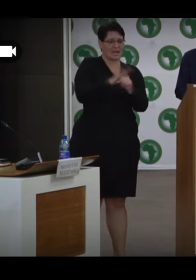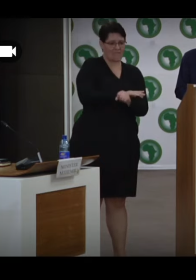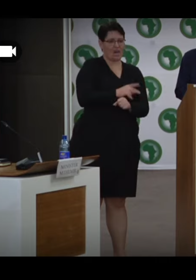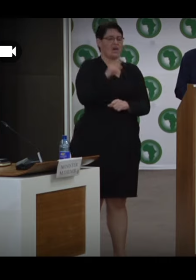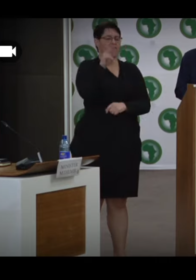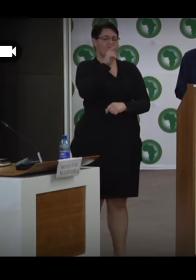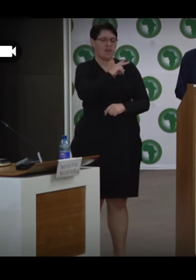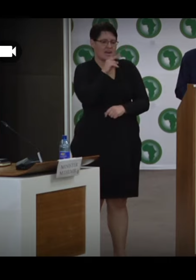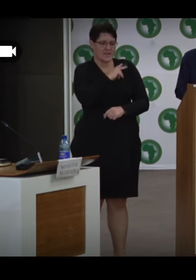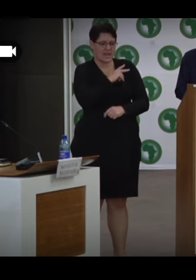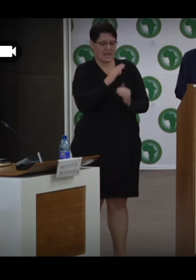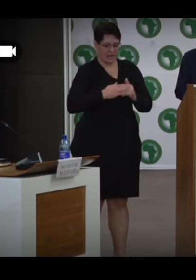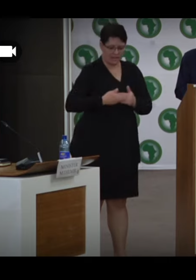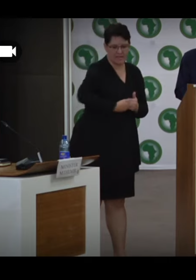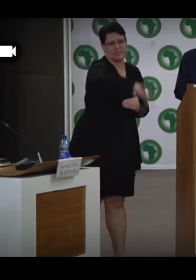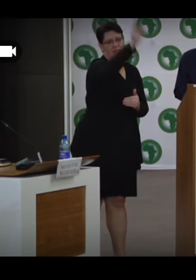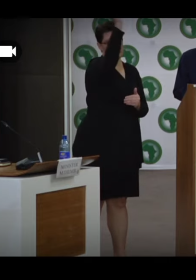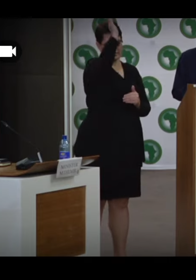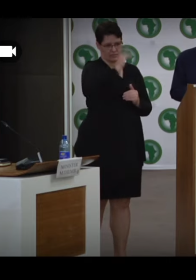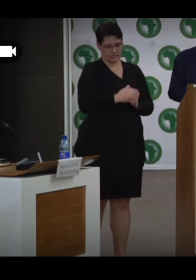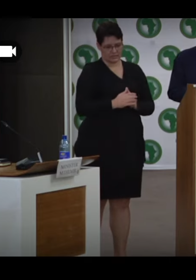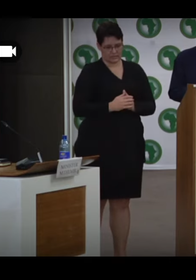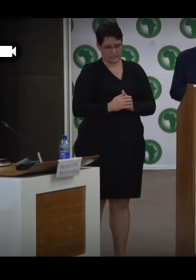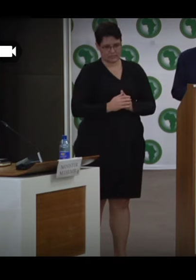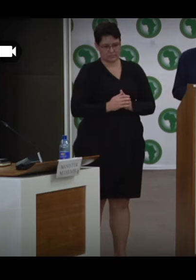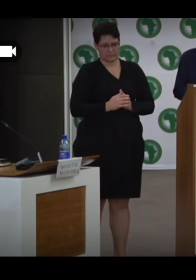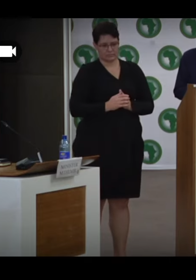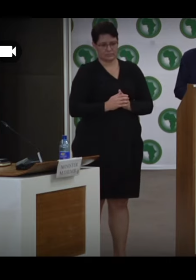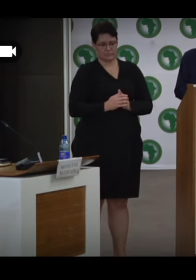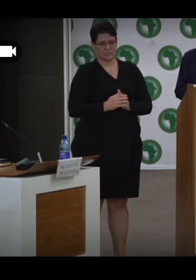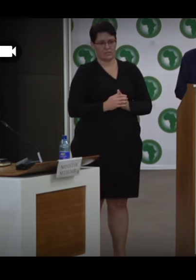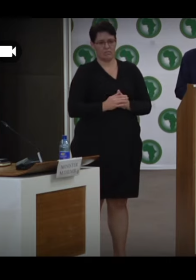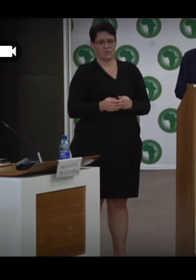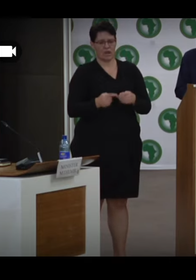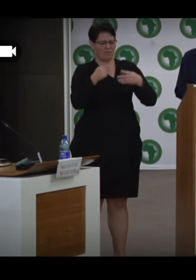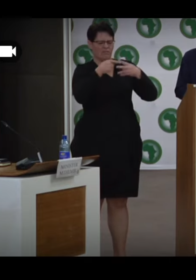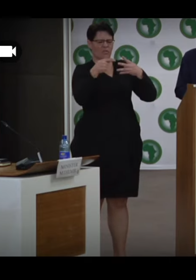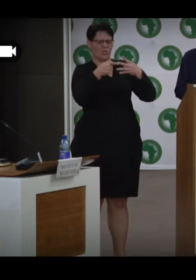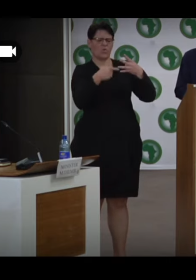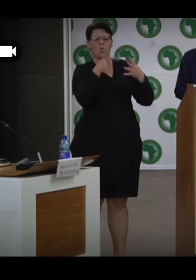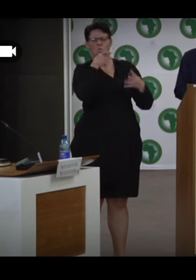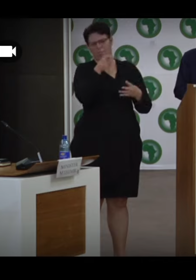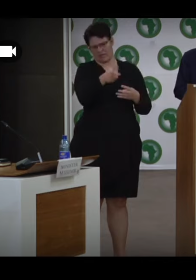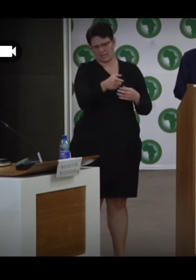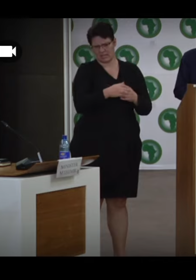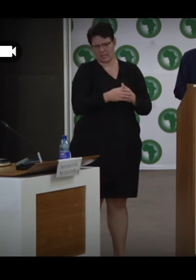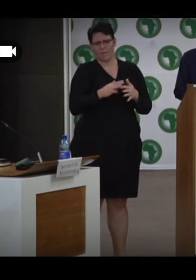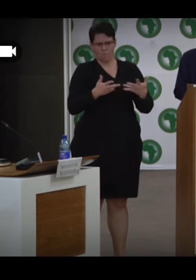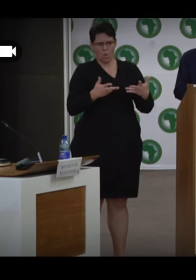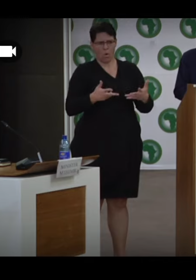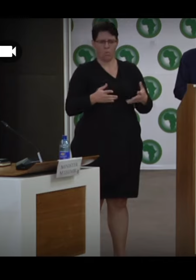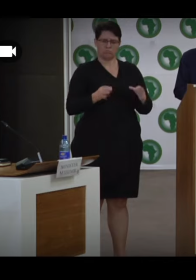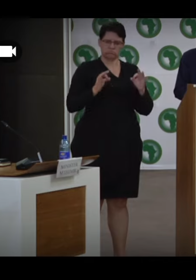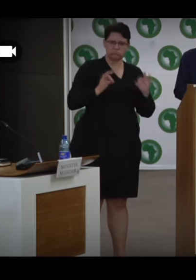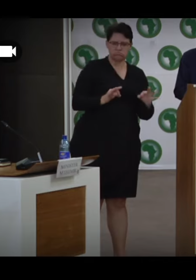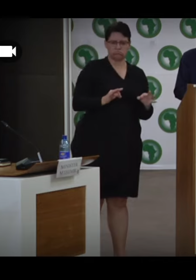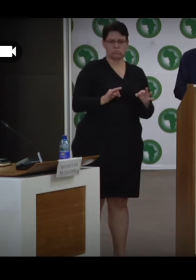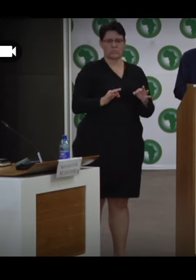the whole of Friday and onwards. I'll make a few preliminary comments now, but more firm